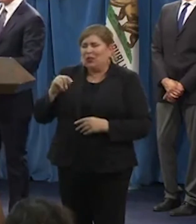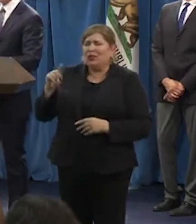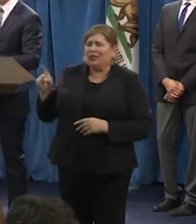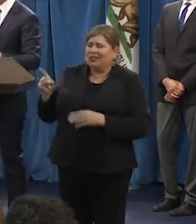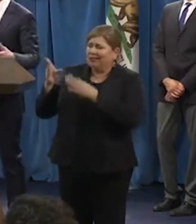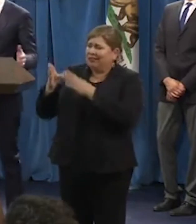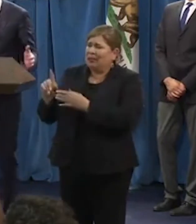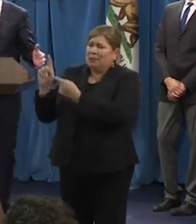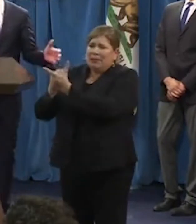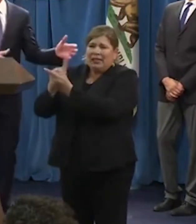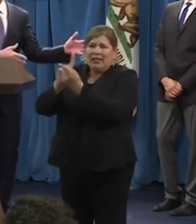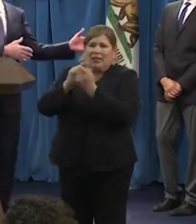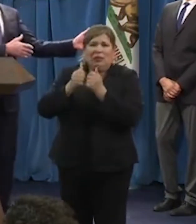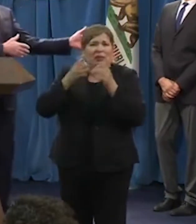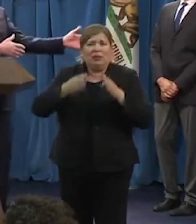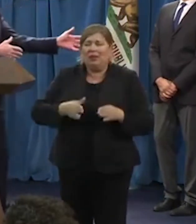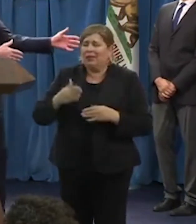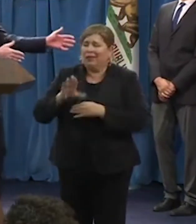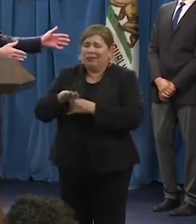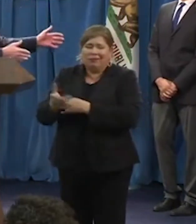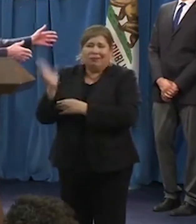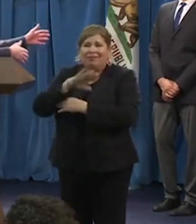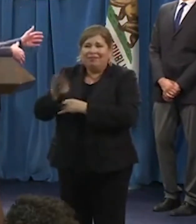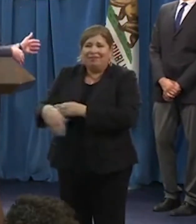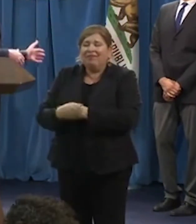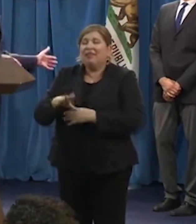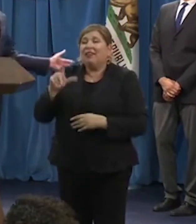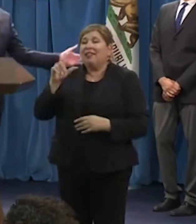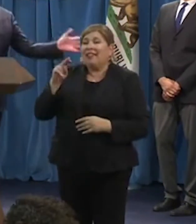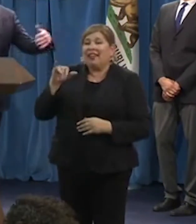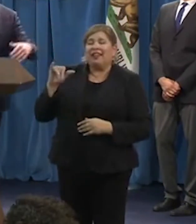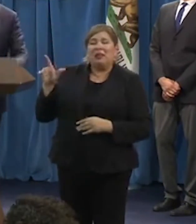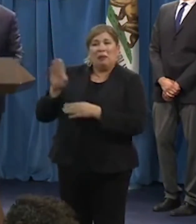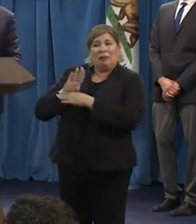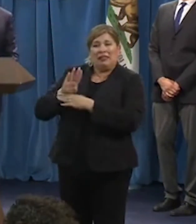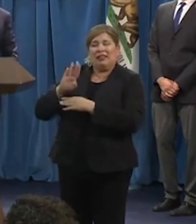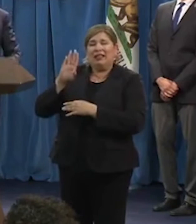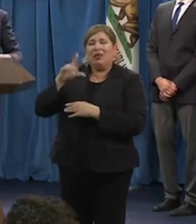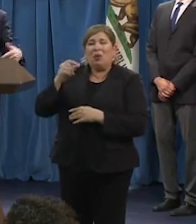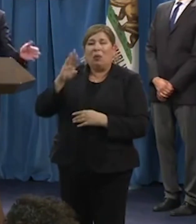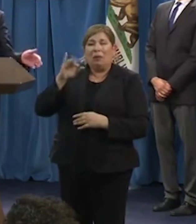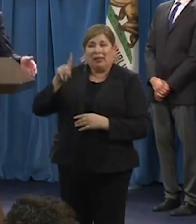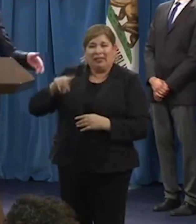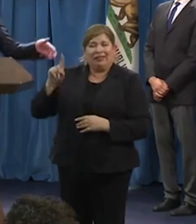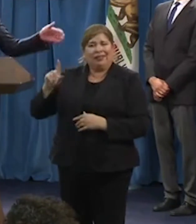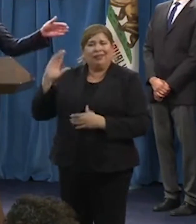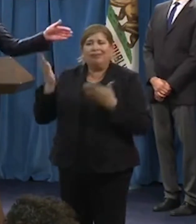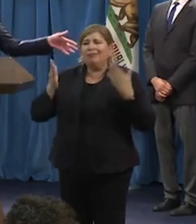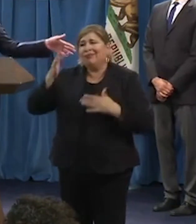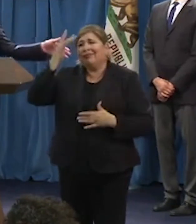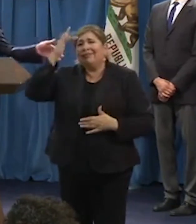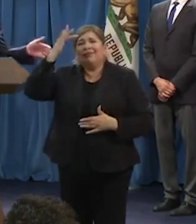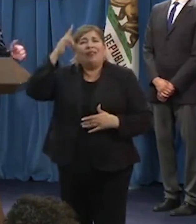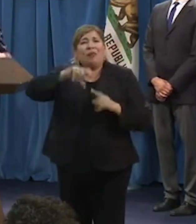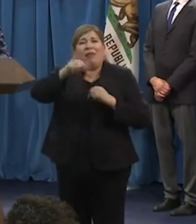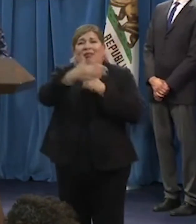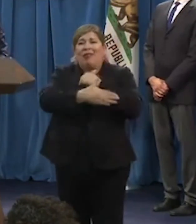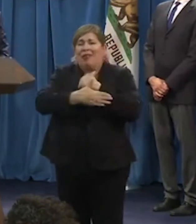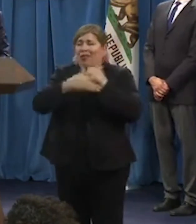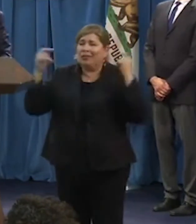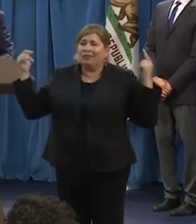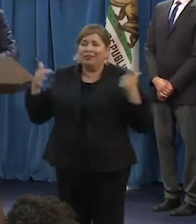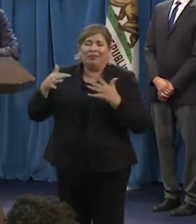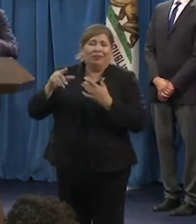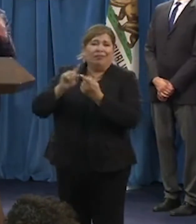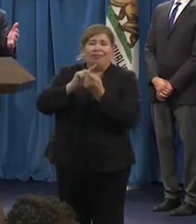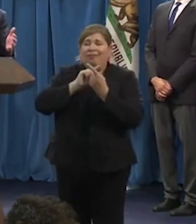people 24/7. Lenny and his team have brought in the best and the brightest minds from across the country, quite literally. And when I say that,